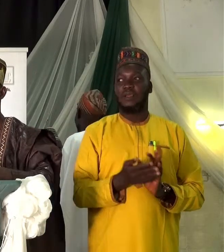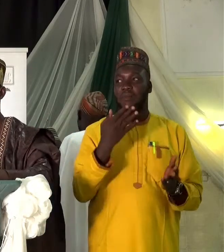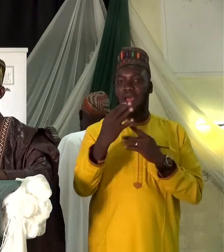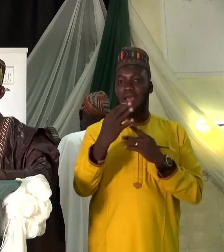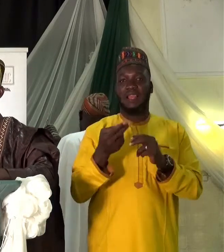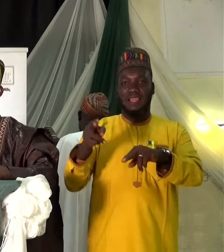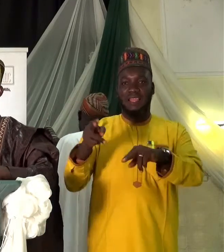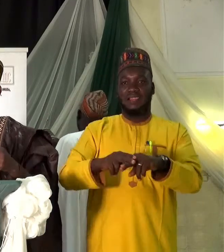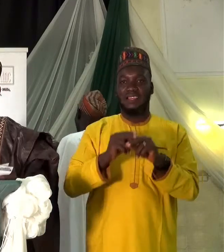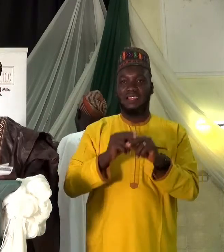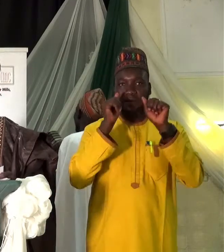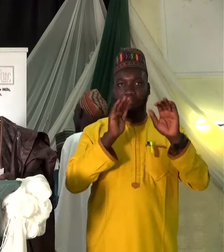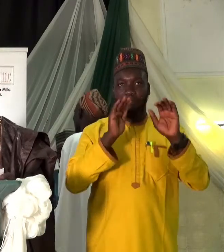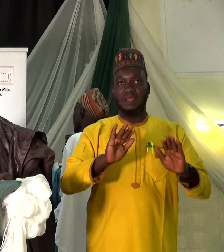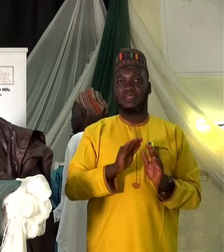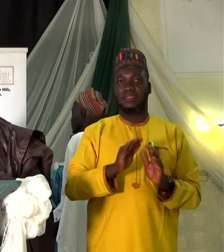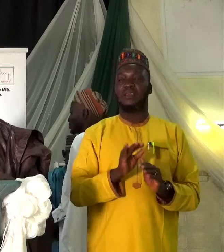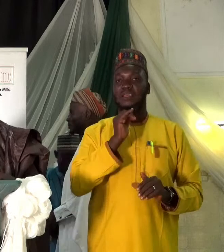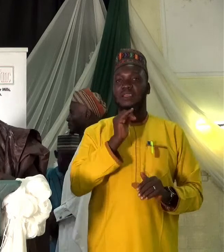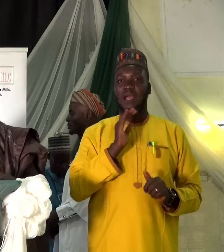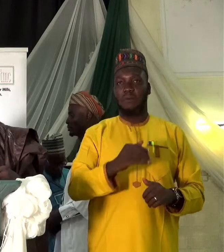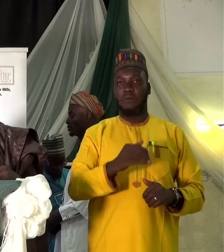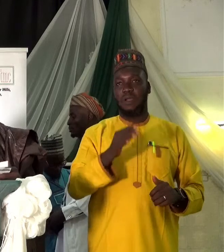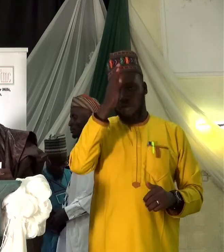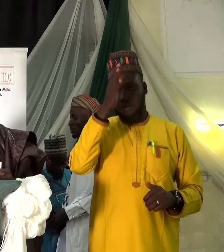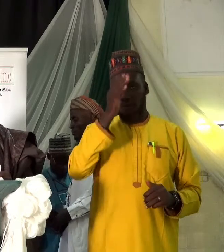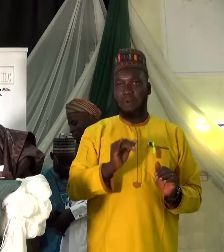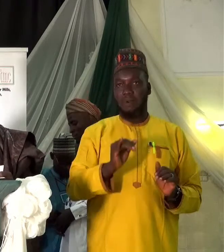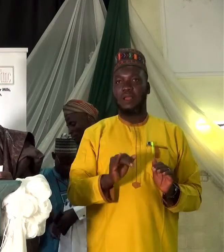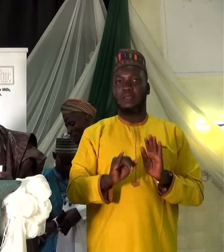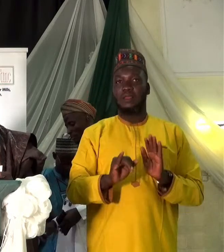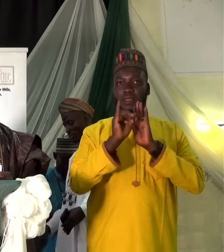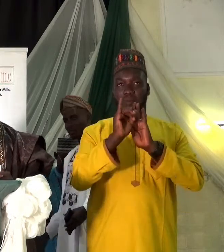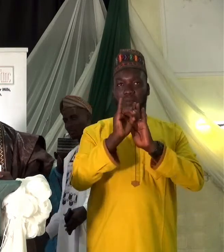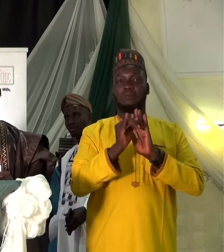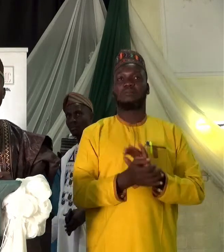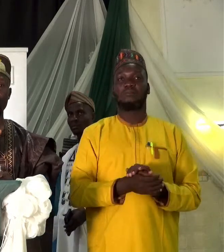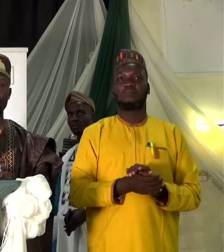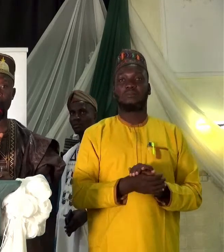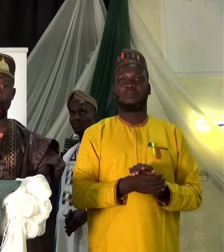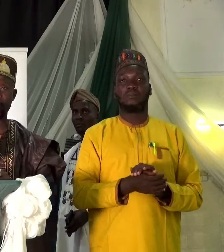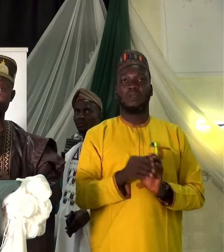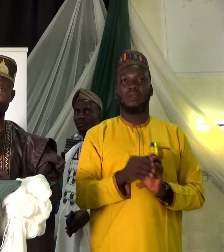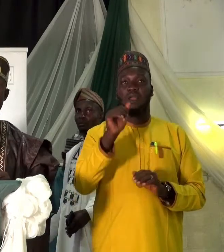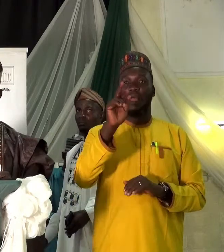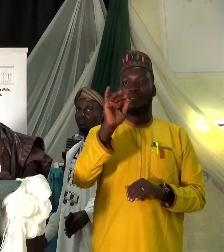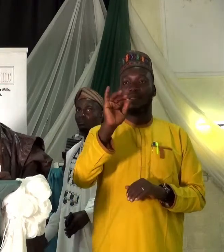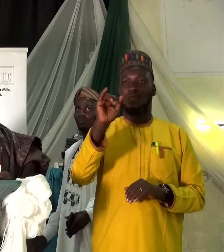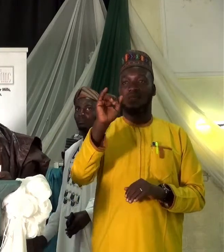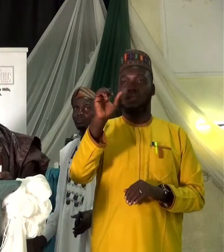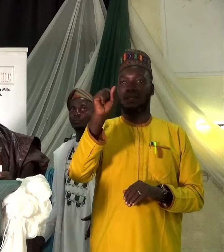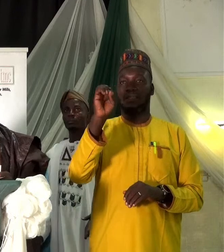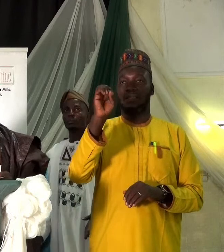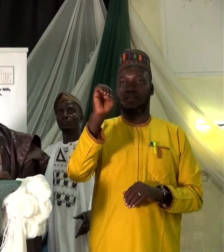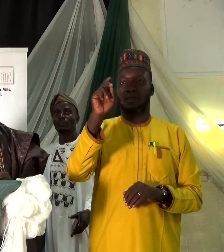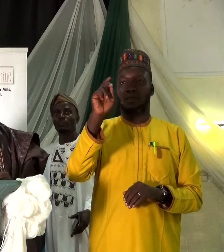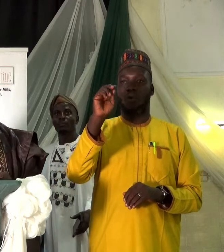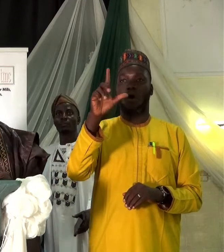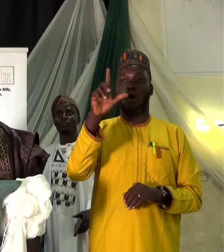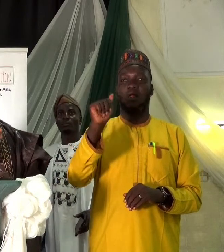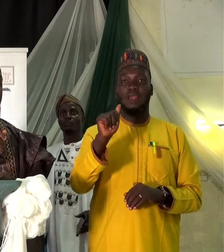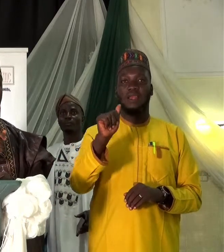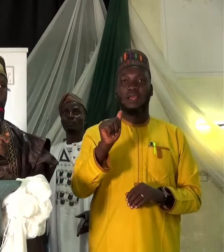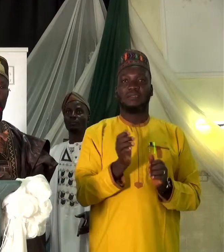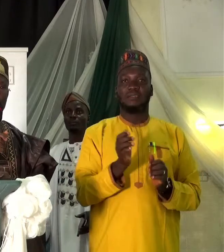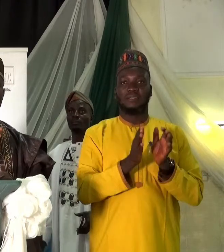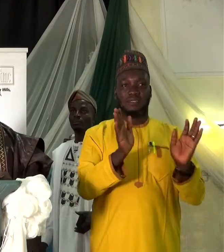o olodun ba mo wa imam fun gbogbo masalasi arisekola central mosque lapapo ola tolorun ti se